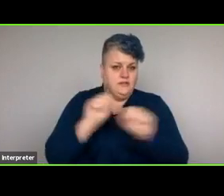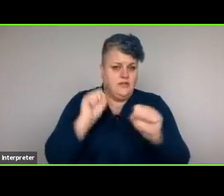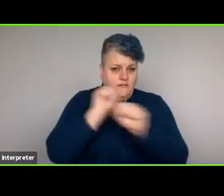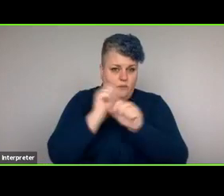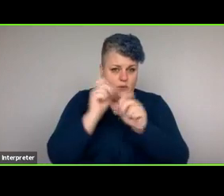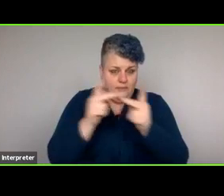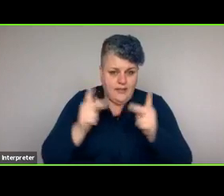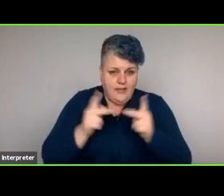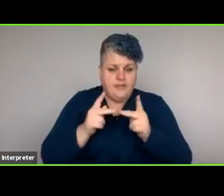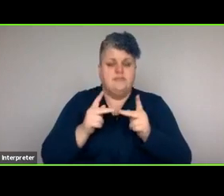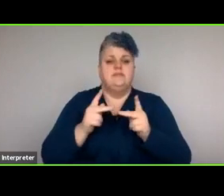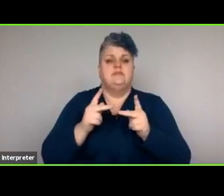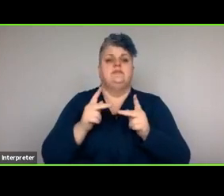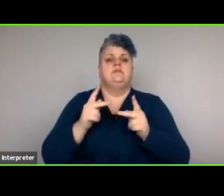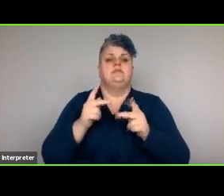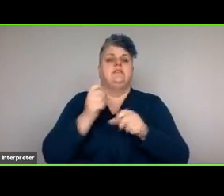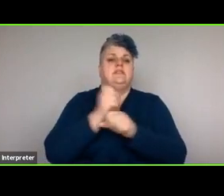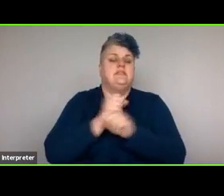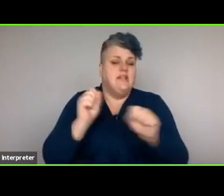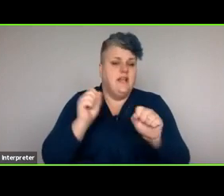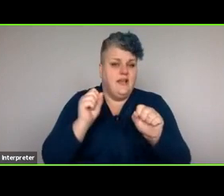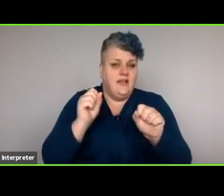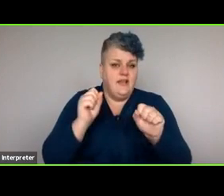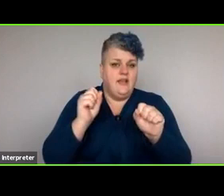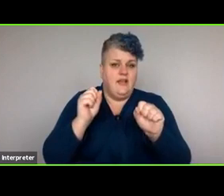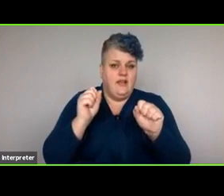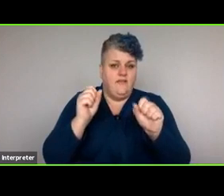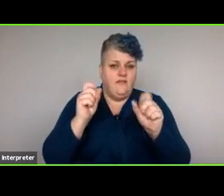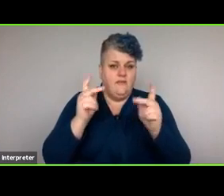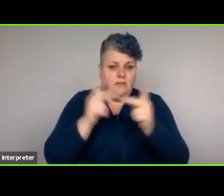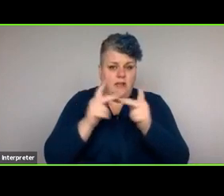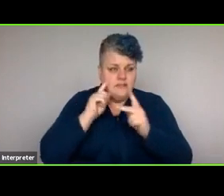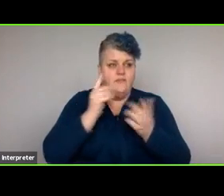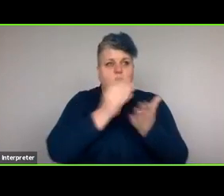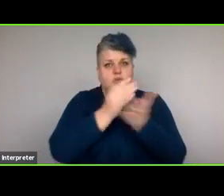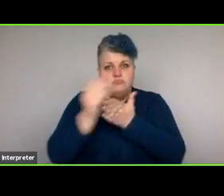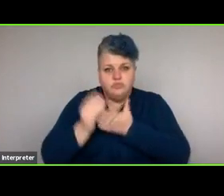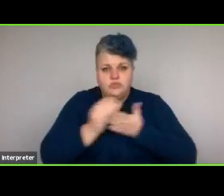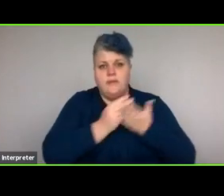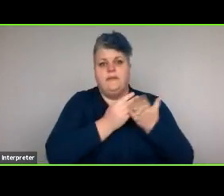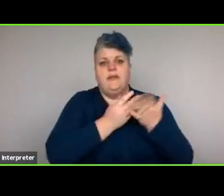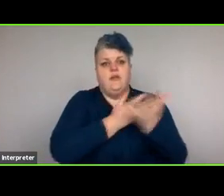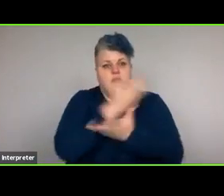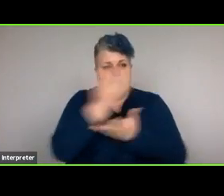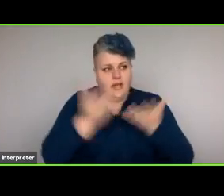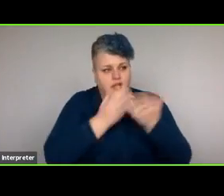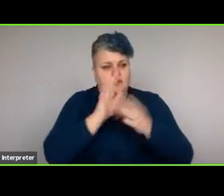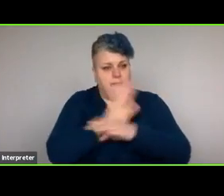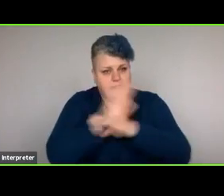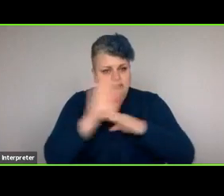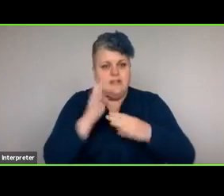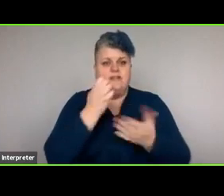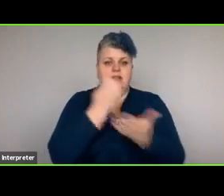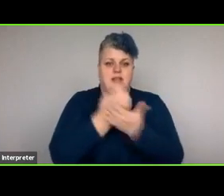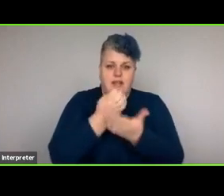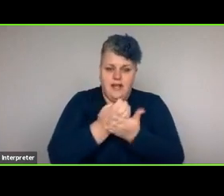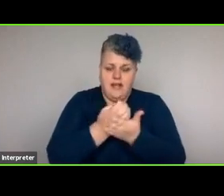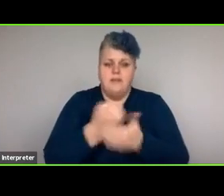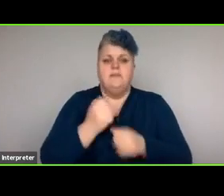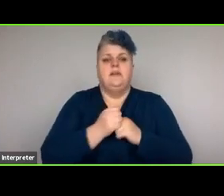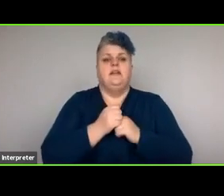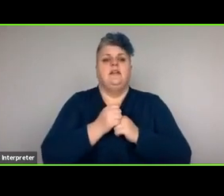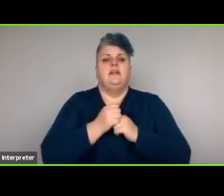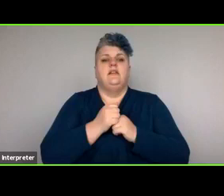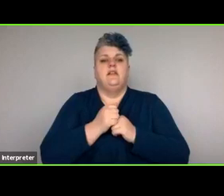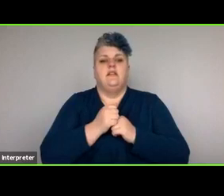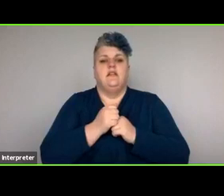provide safe places for people to engage in commerce and in our economy. And, I think